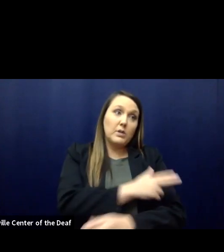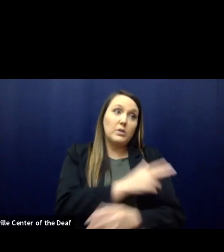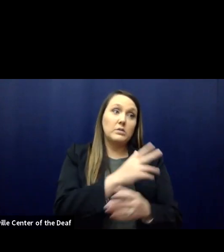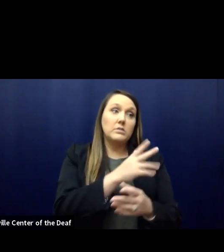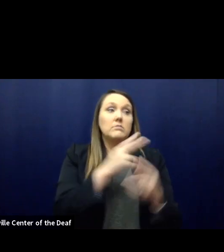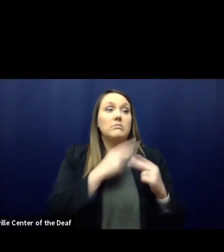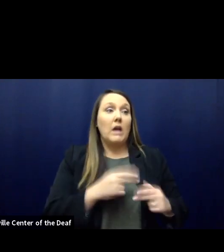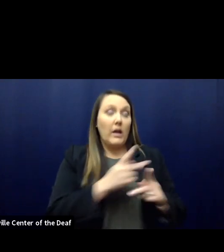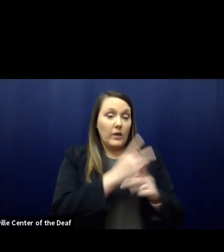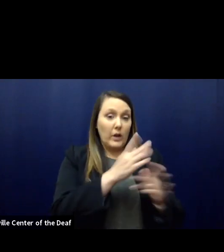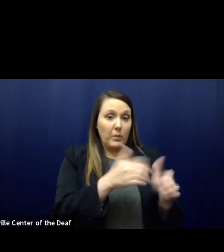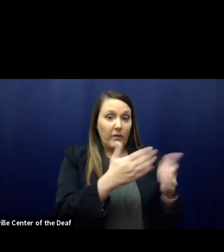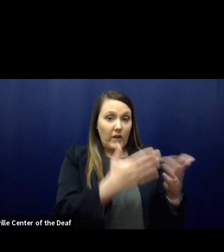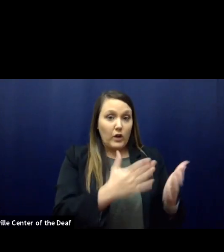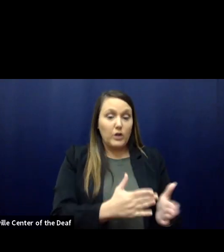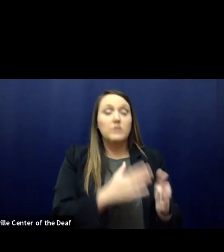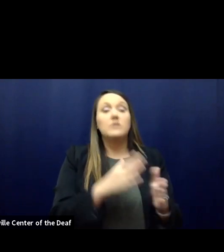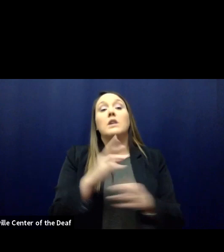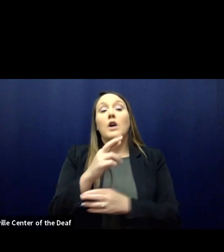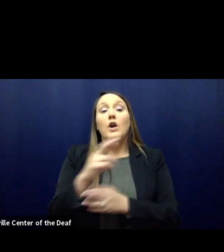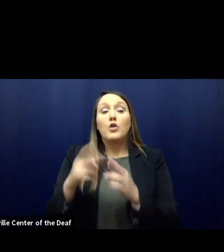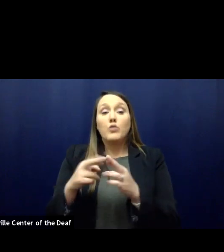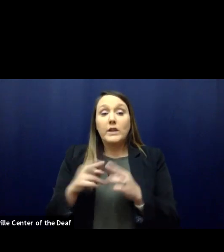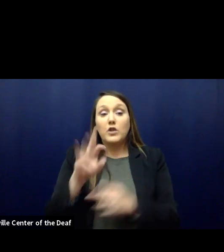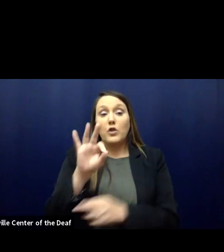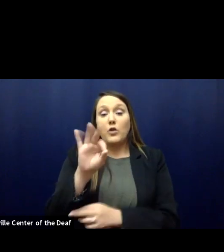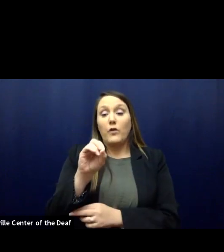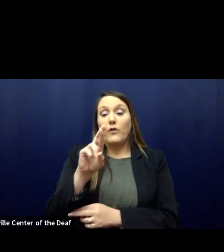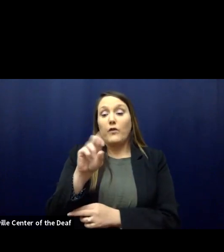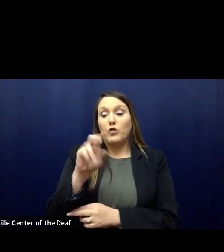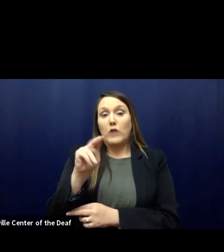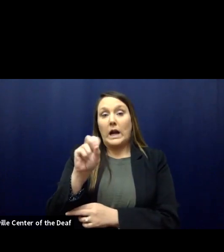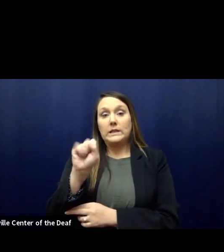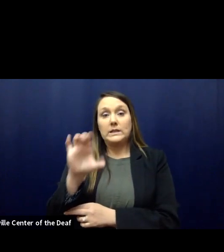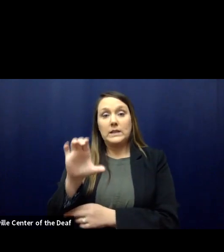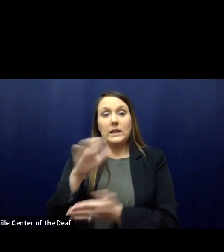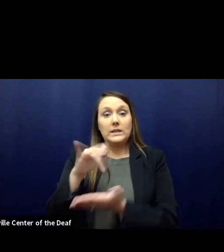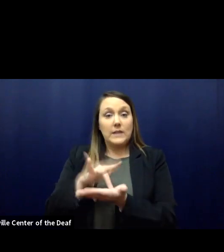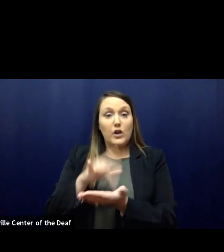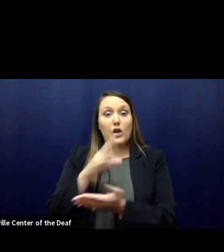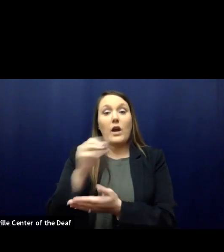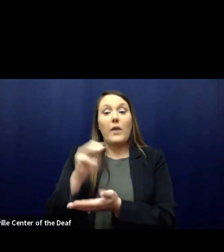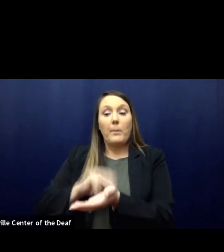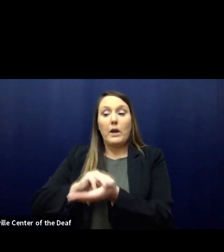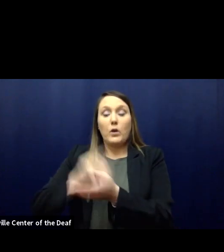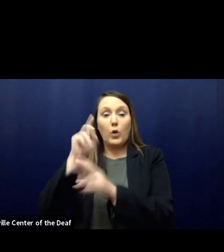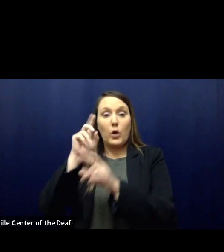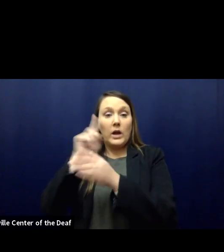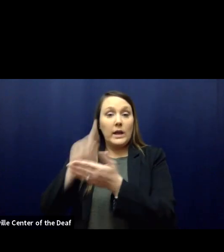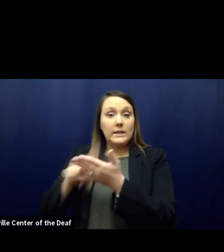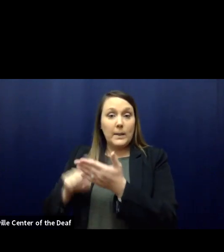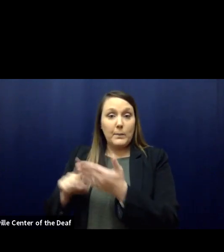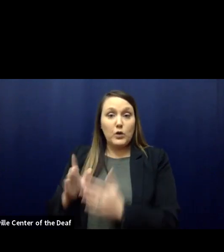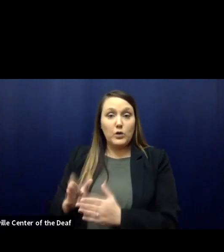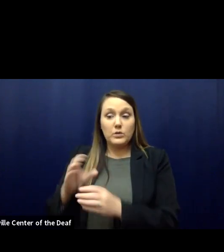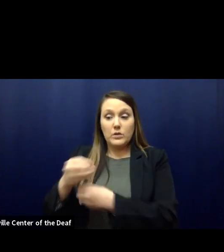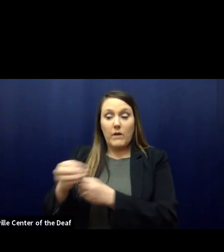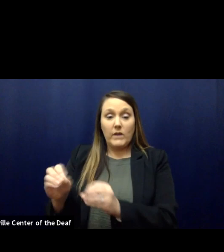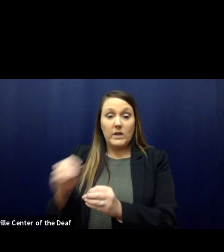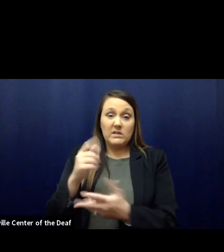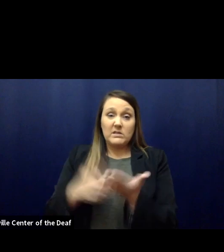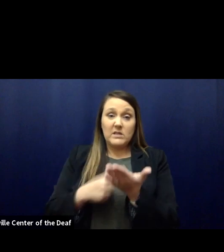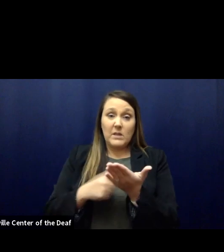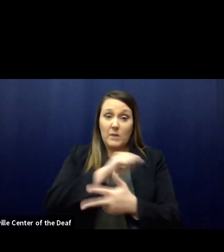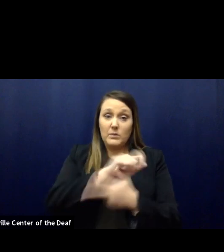providers, the Regional Forensic Center, and the State Medical Examiner's Office, and sometimes all 3 of those. During the data